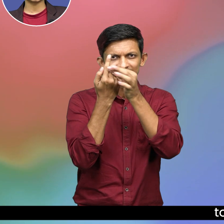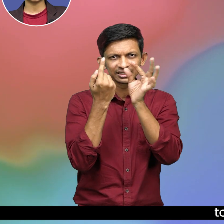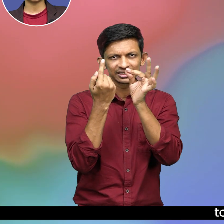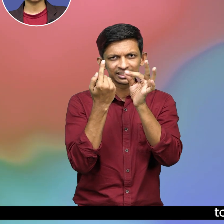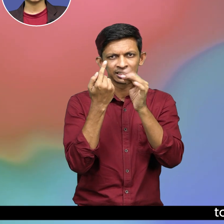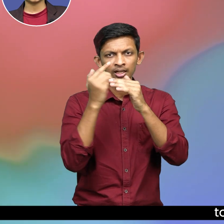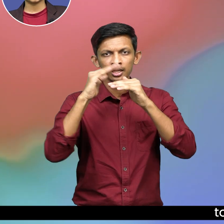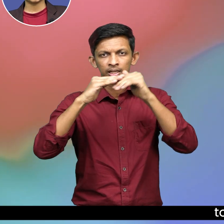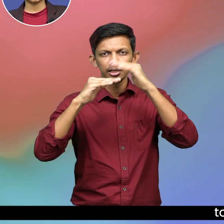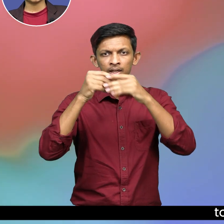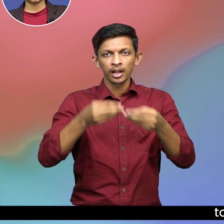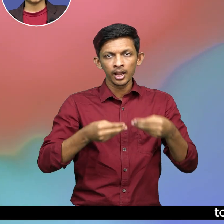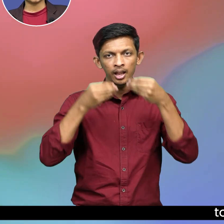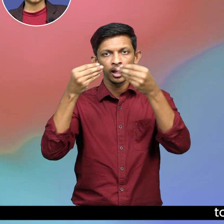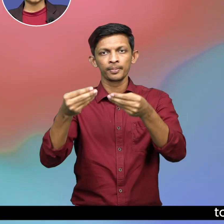diseases.